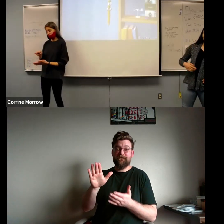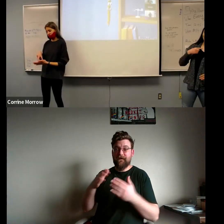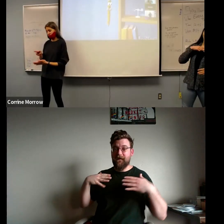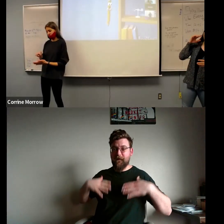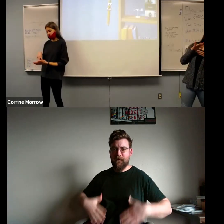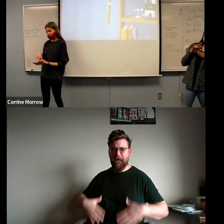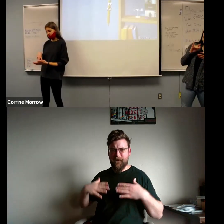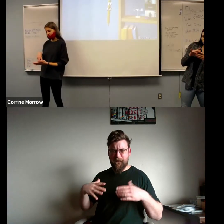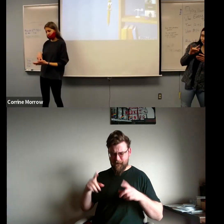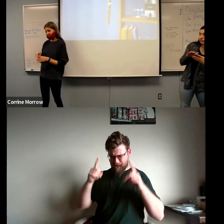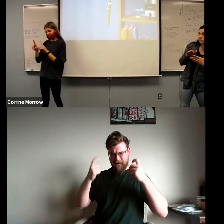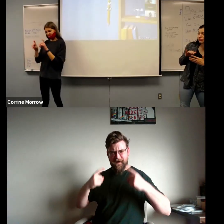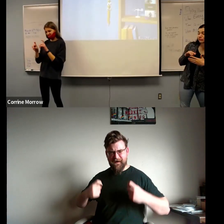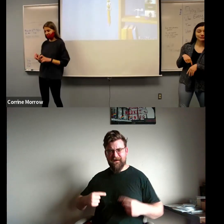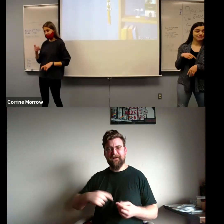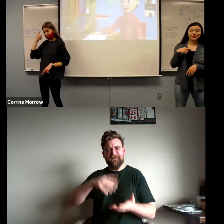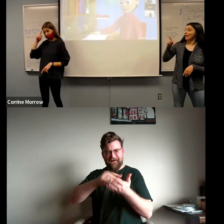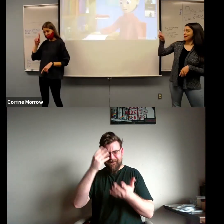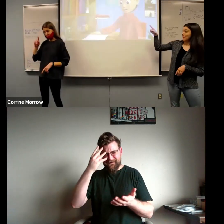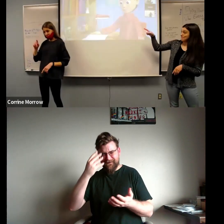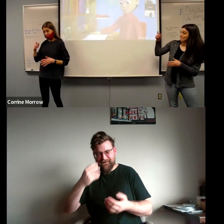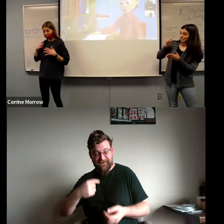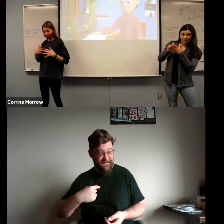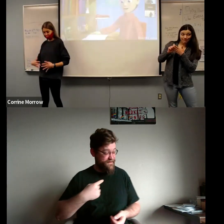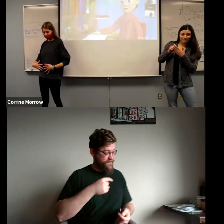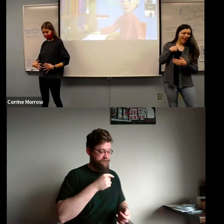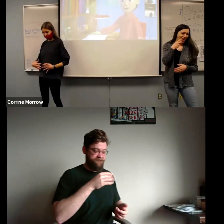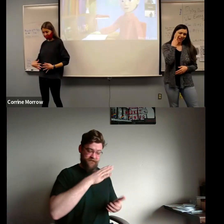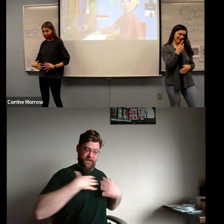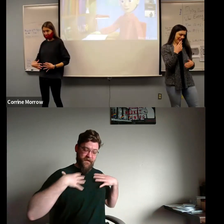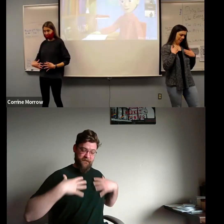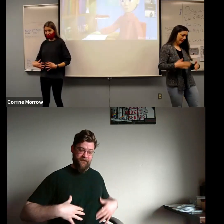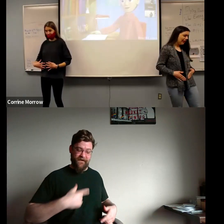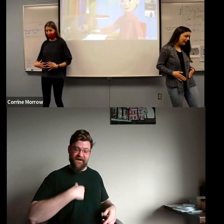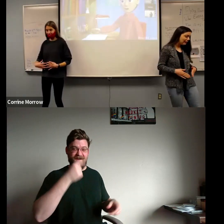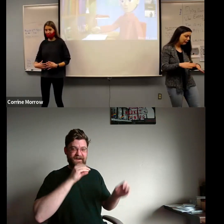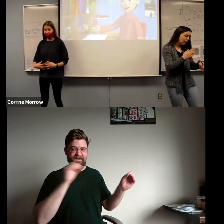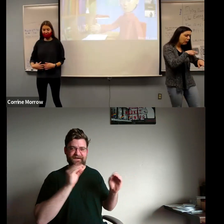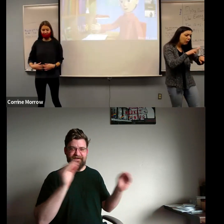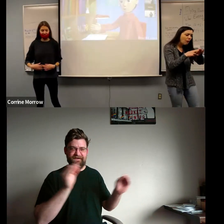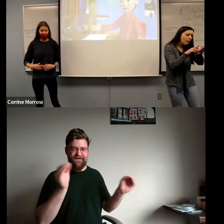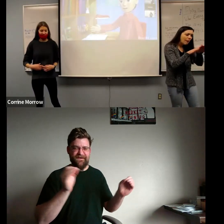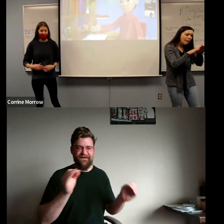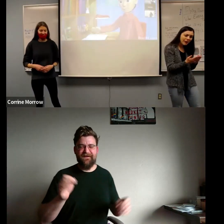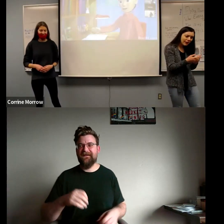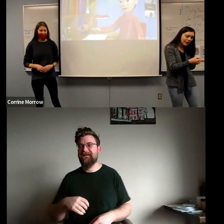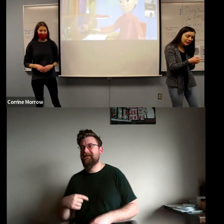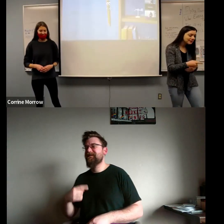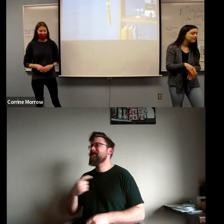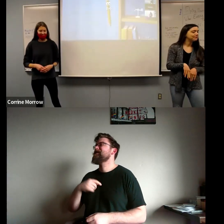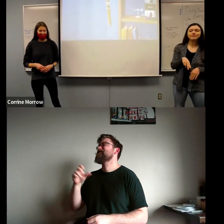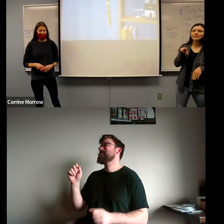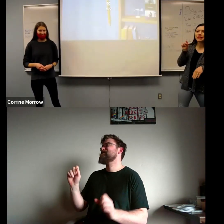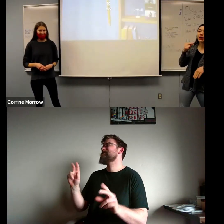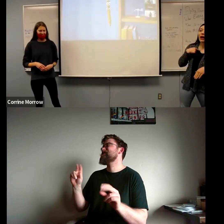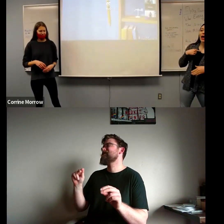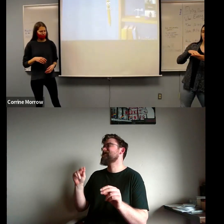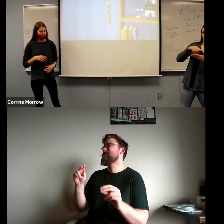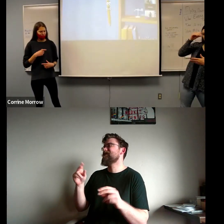looks like an ordinary book to me. No, Marco. I'm learning about the human body. Ooh, that can be